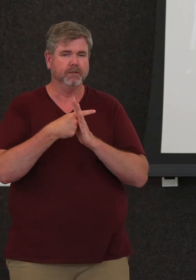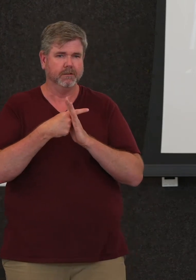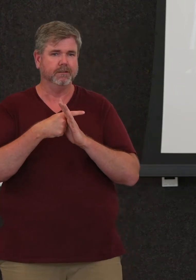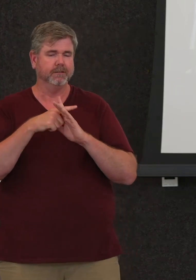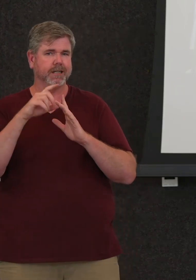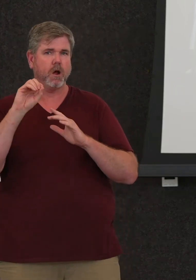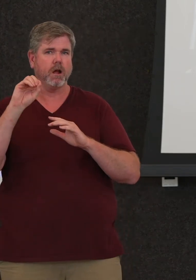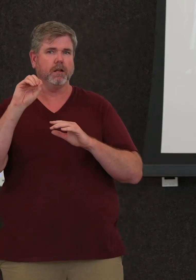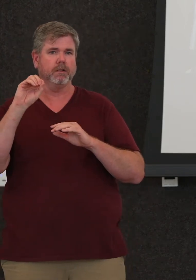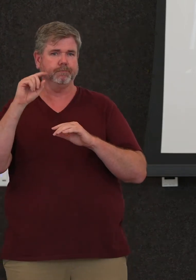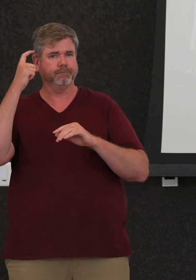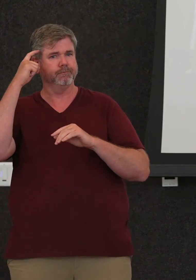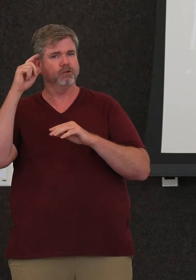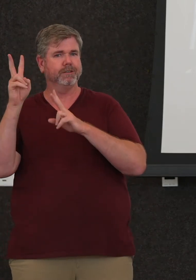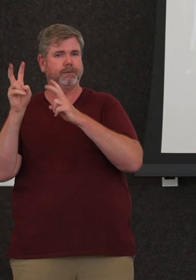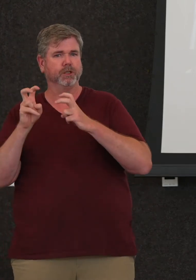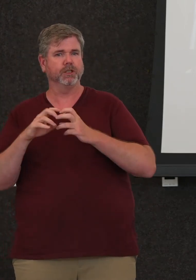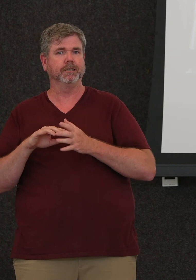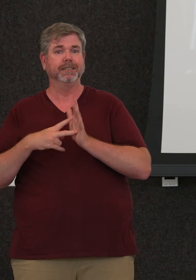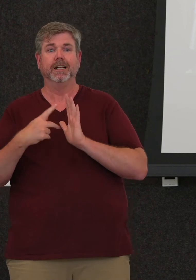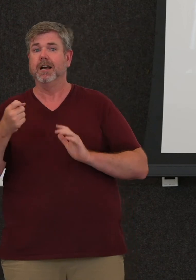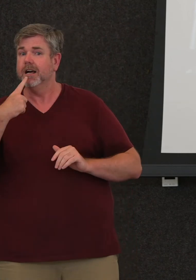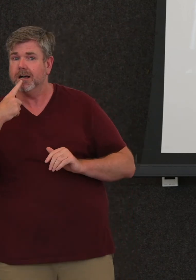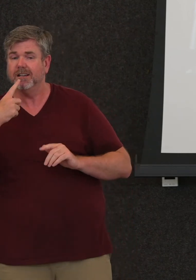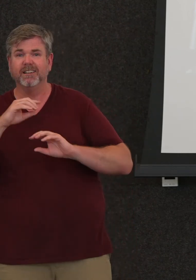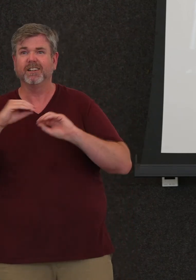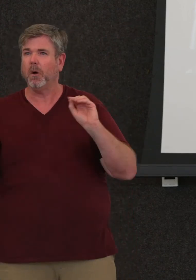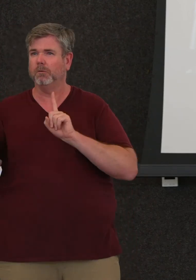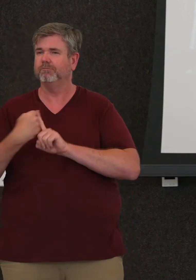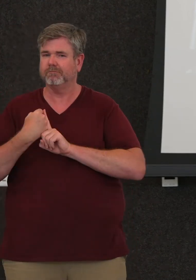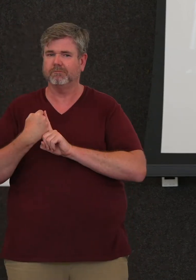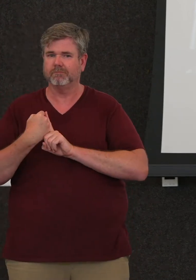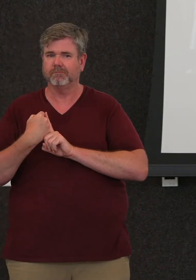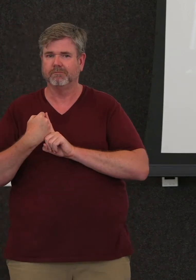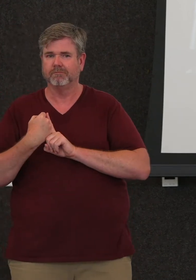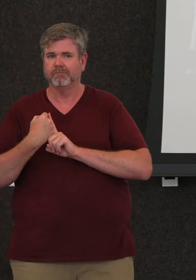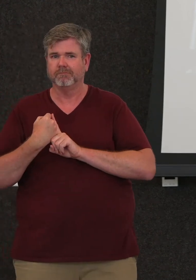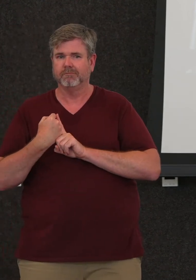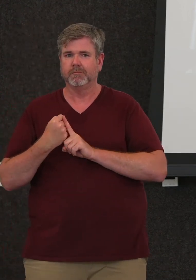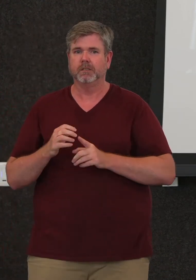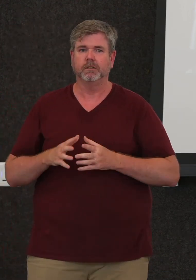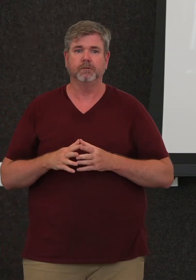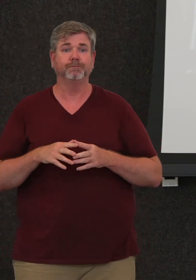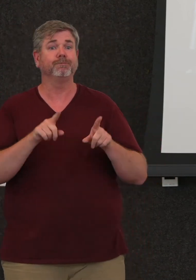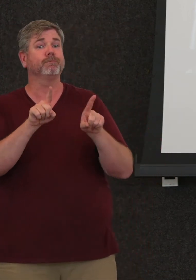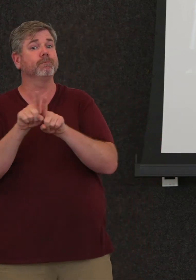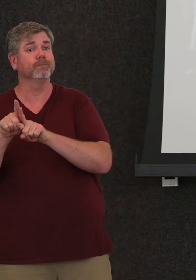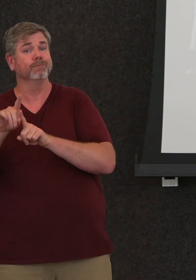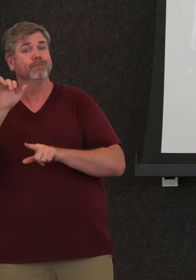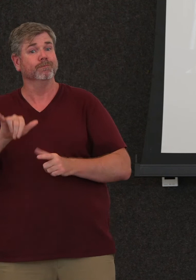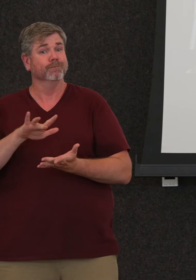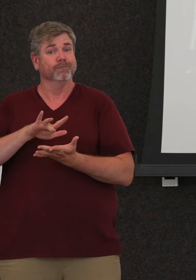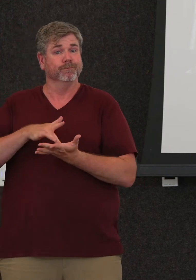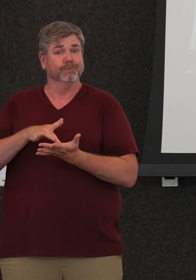any effect of taking that drug. In addition, that medication can help decrease their cravings,